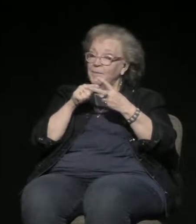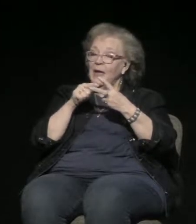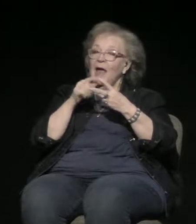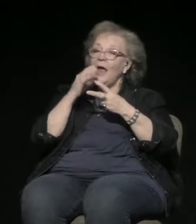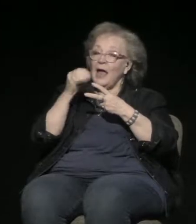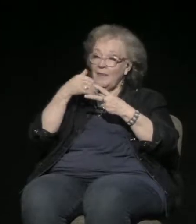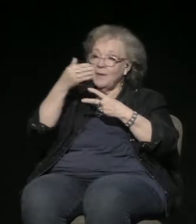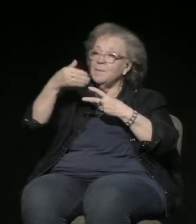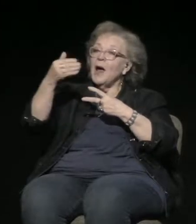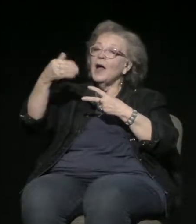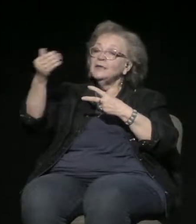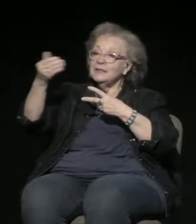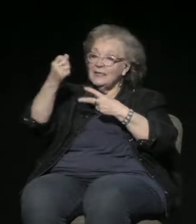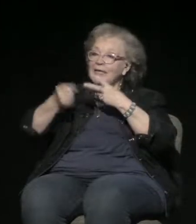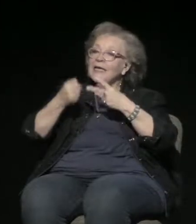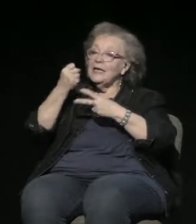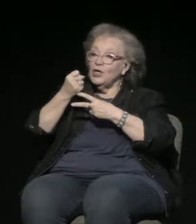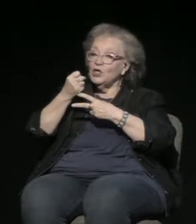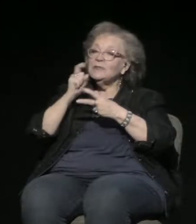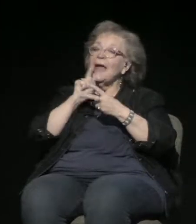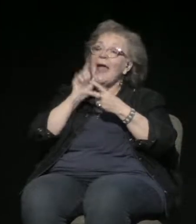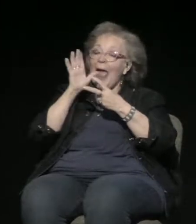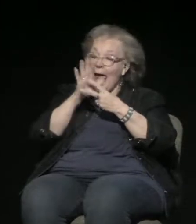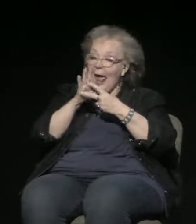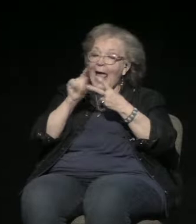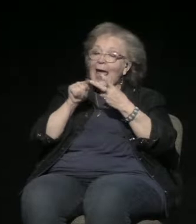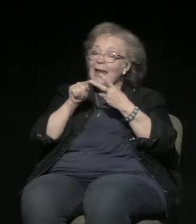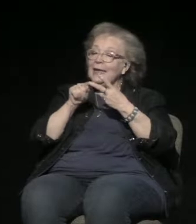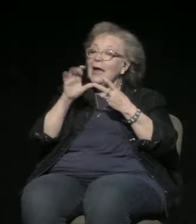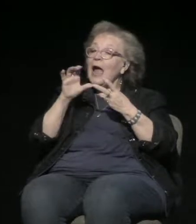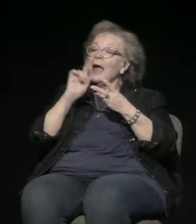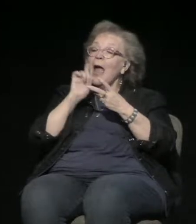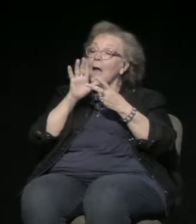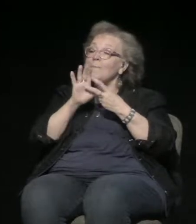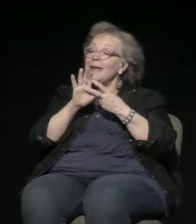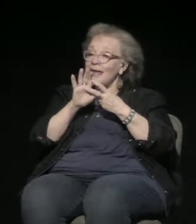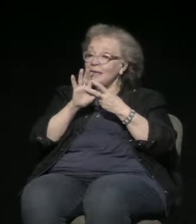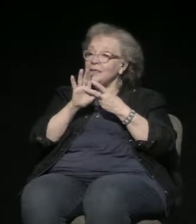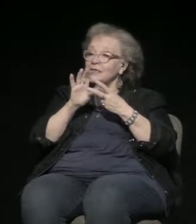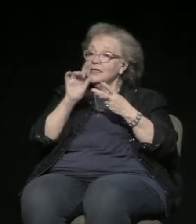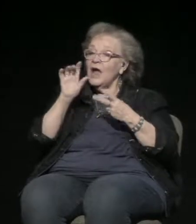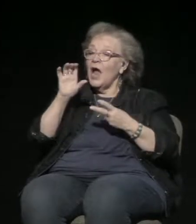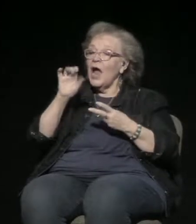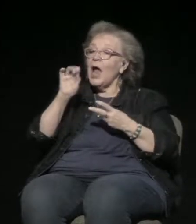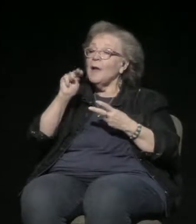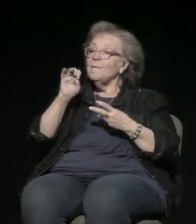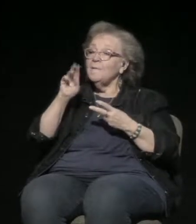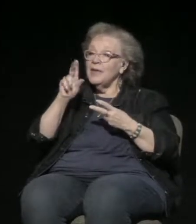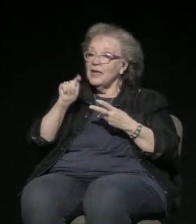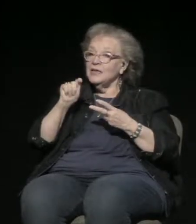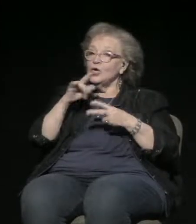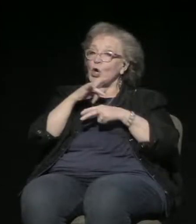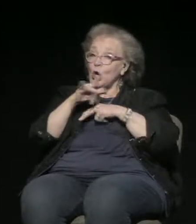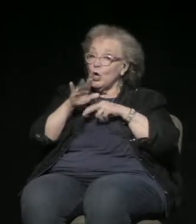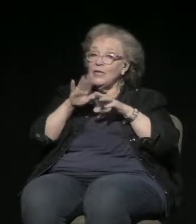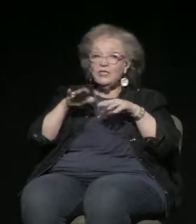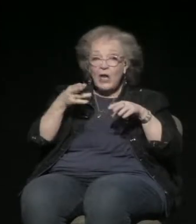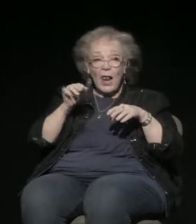And months And years to come And would you commit to Serving these families That might even include Serving in early childhood